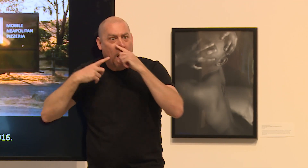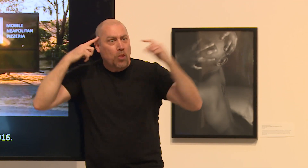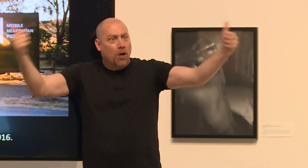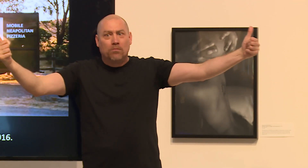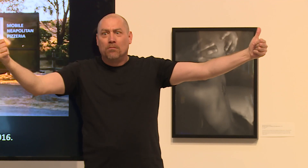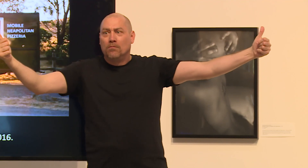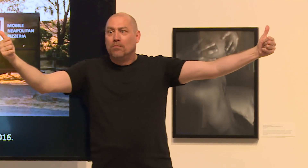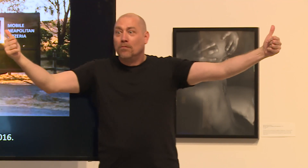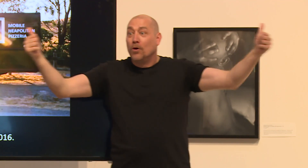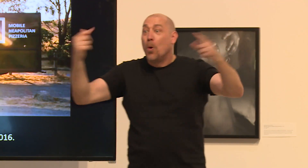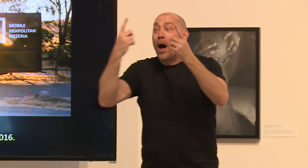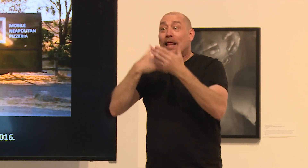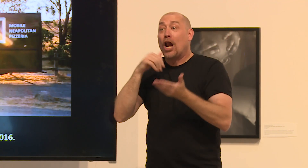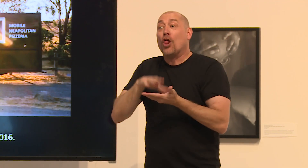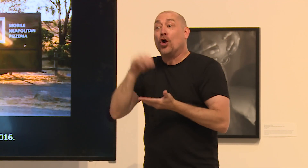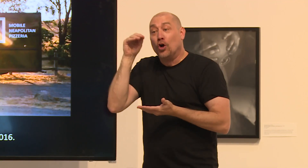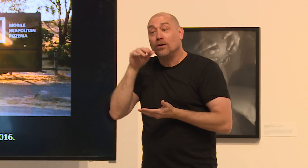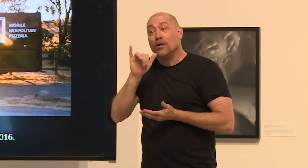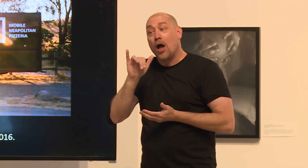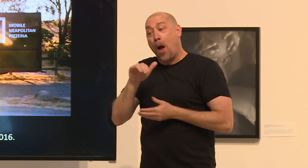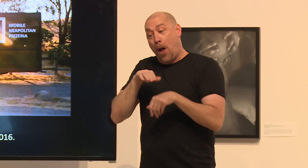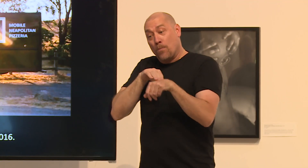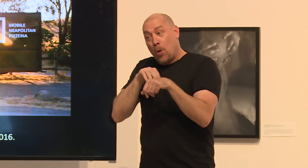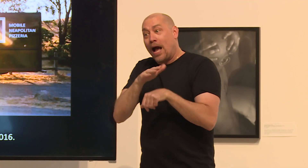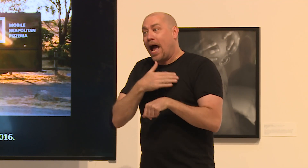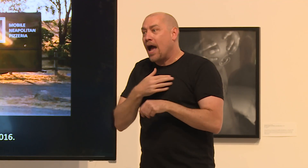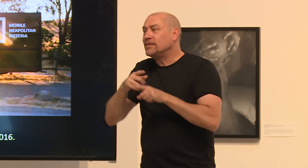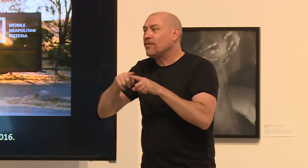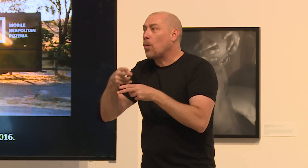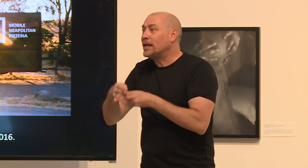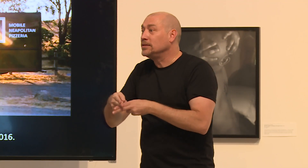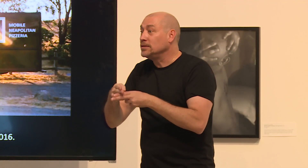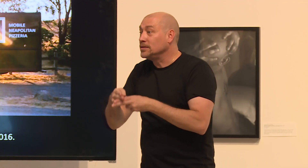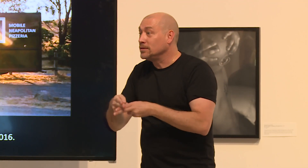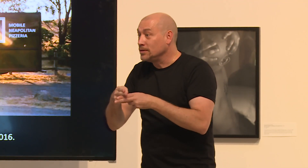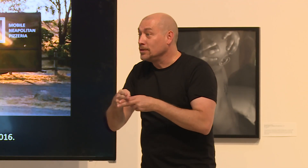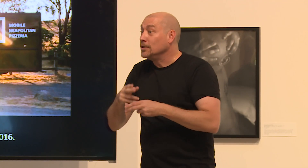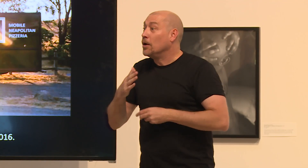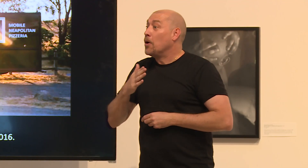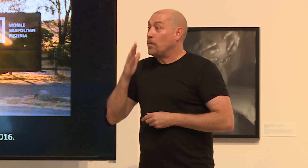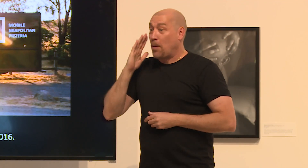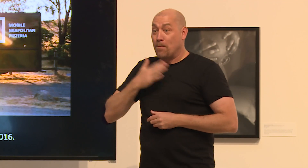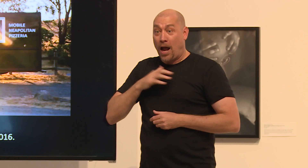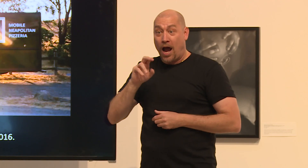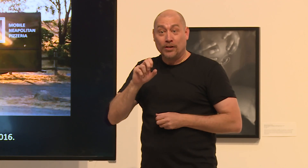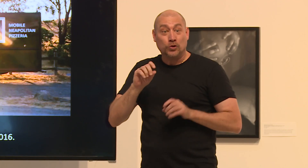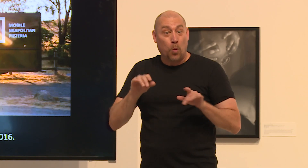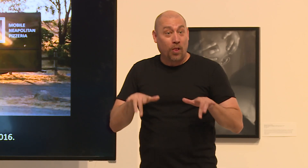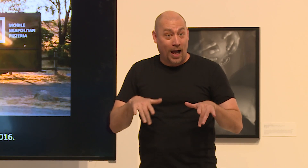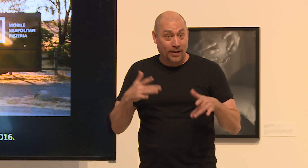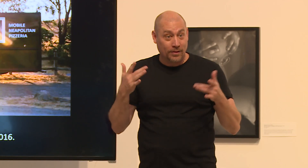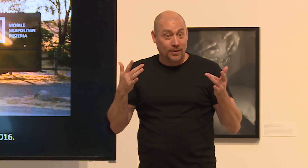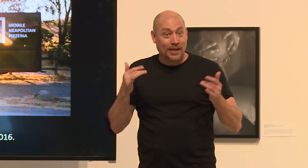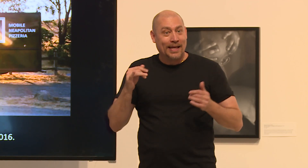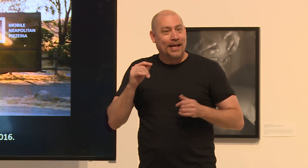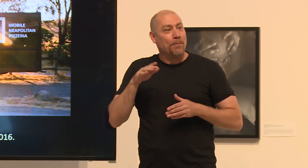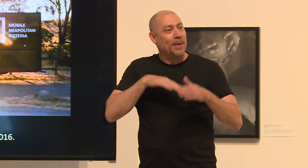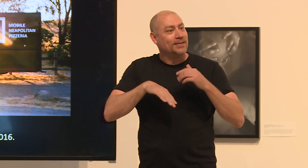We thought about, well, what if we just expand on our mobile unit, and we took